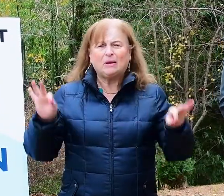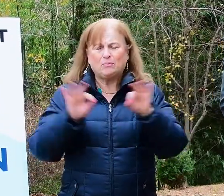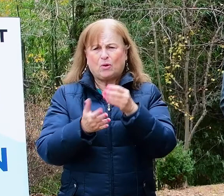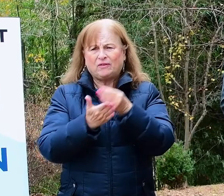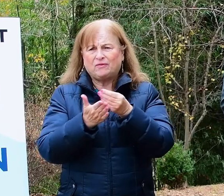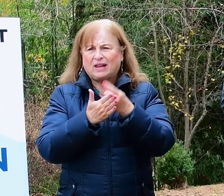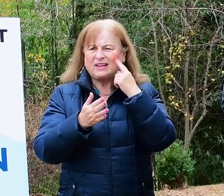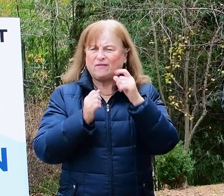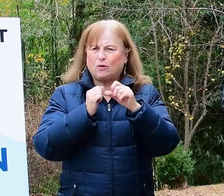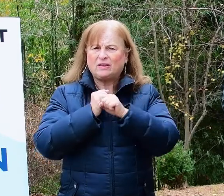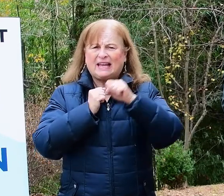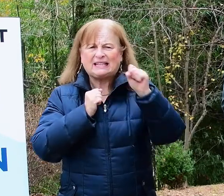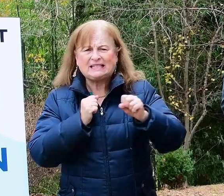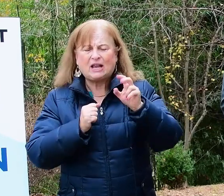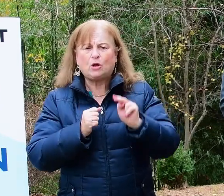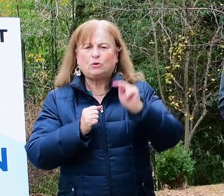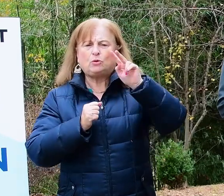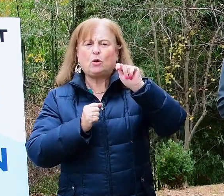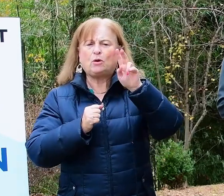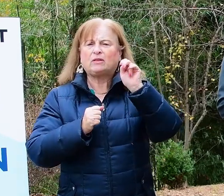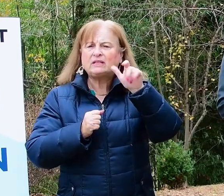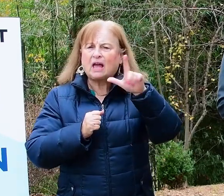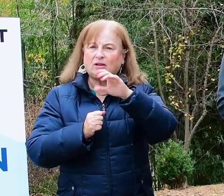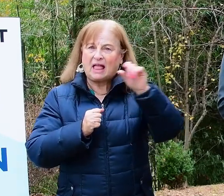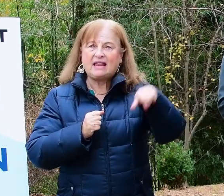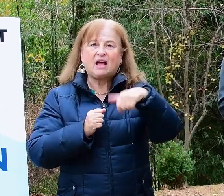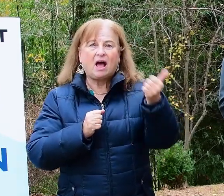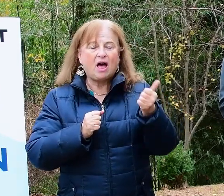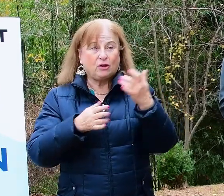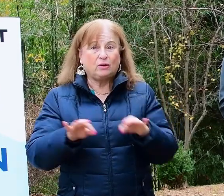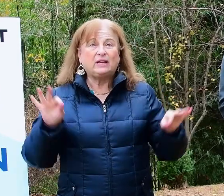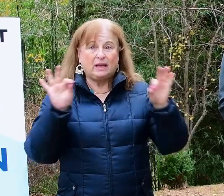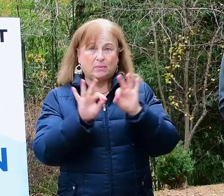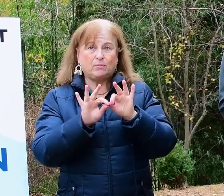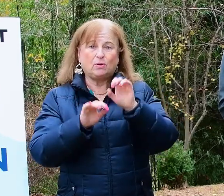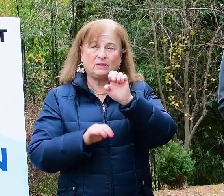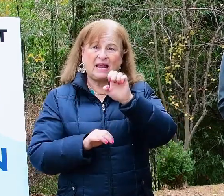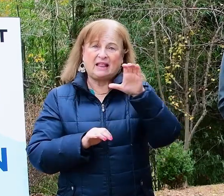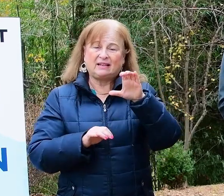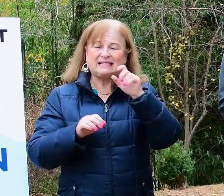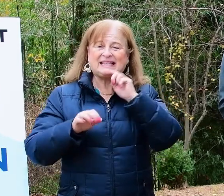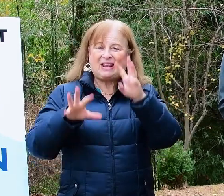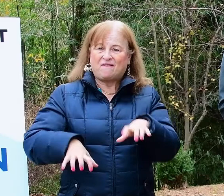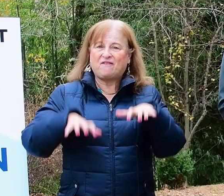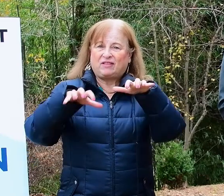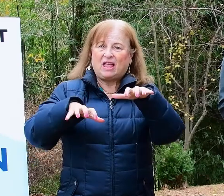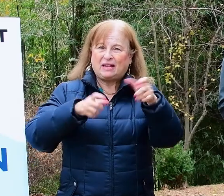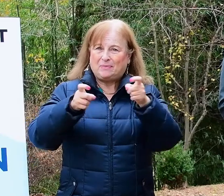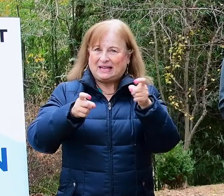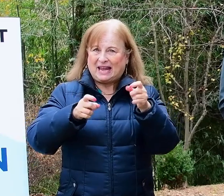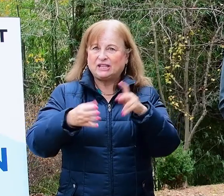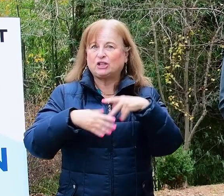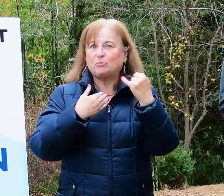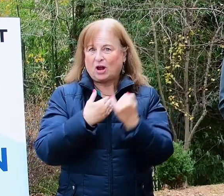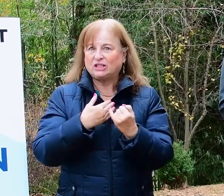the extended North Tunnel and other important Ellicott City flood mitigation